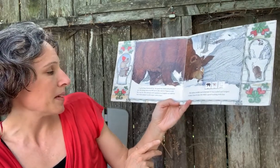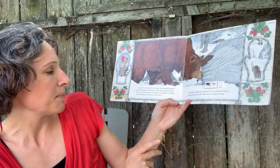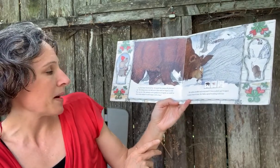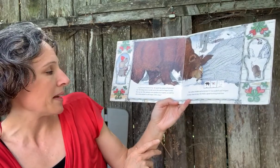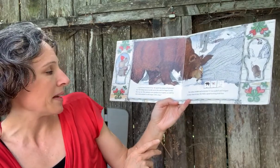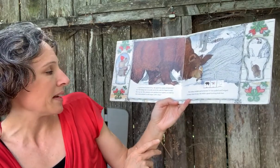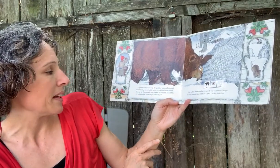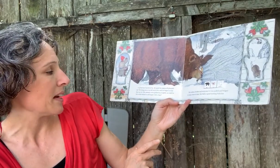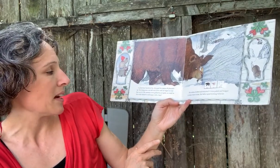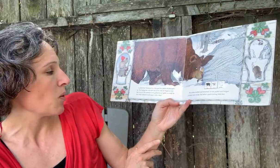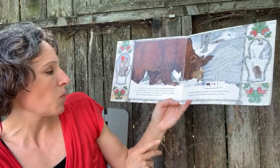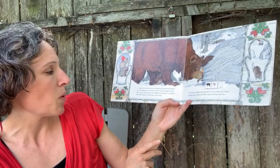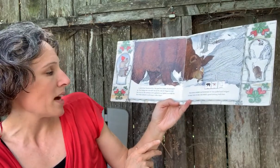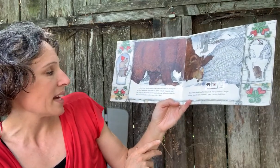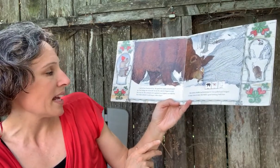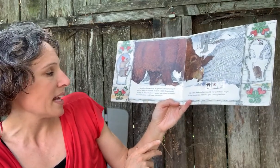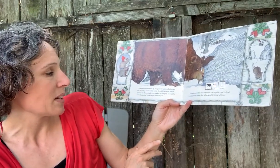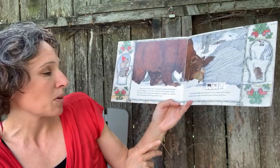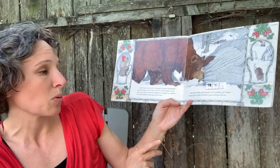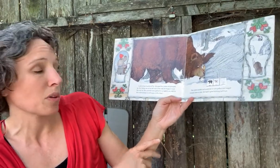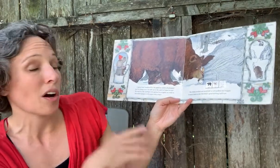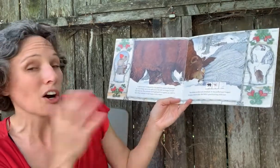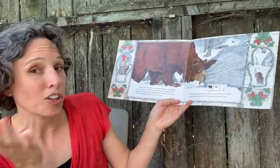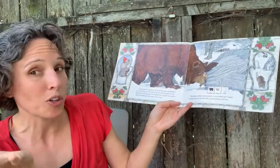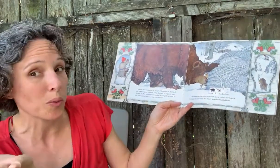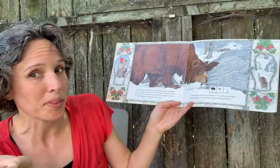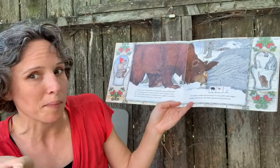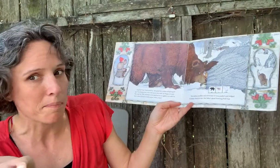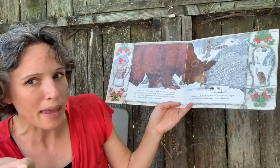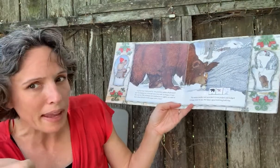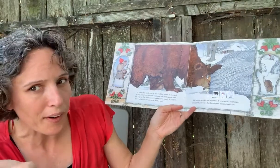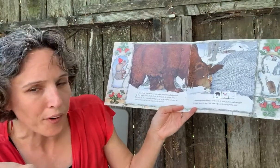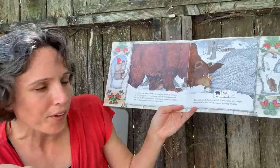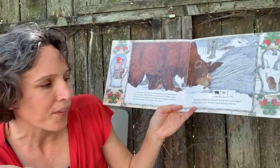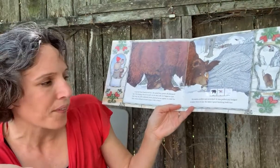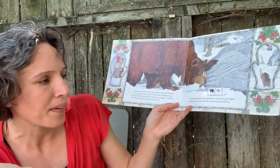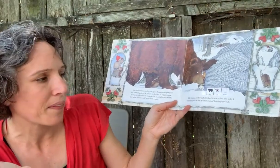but what animal would argue with a bear?